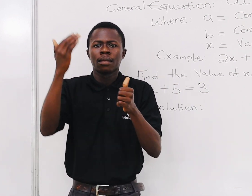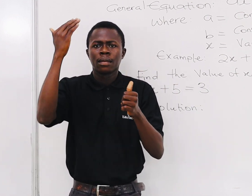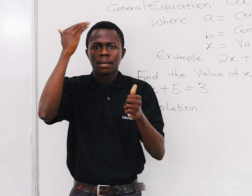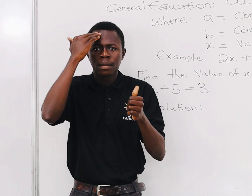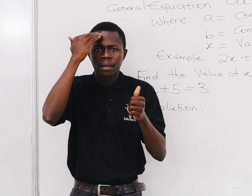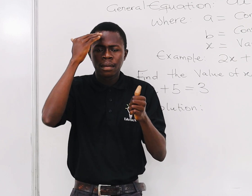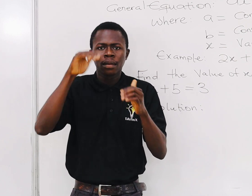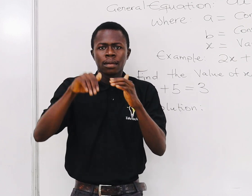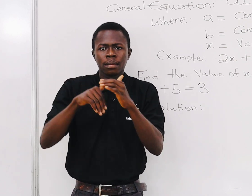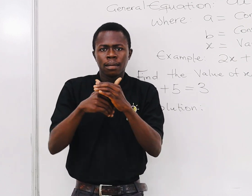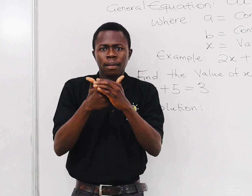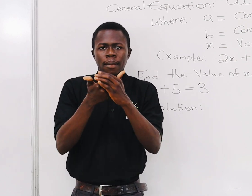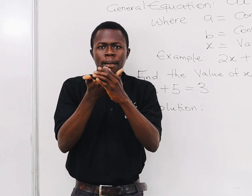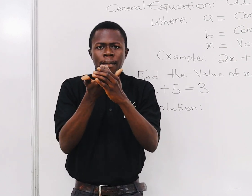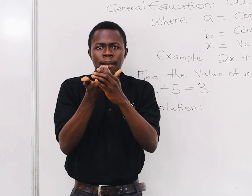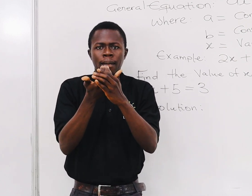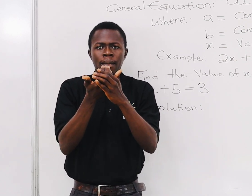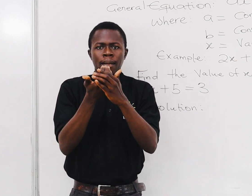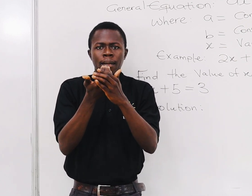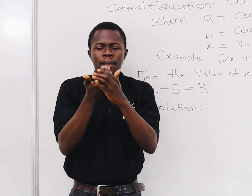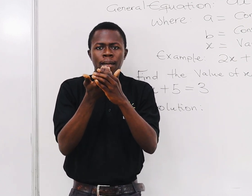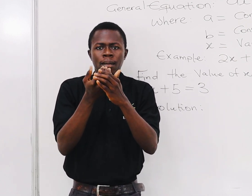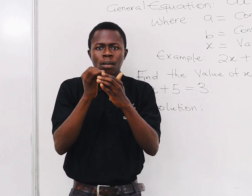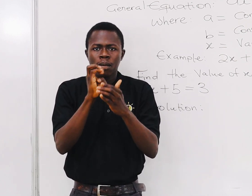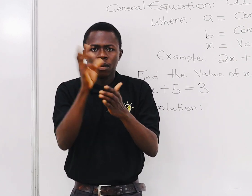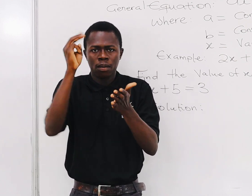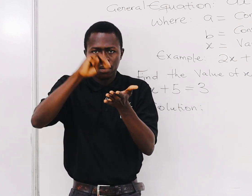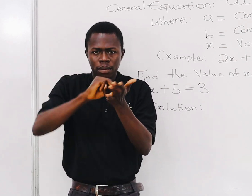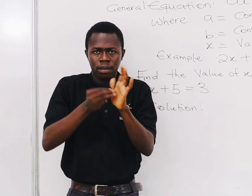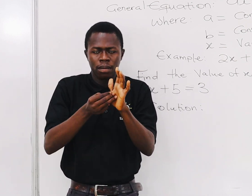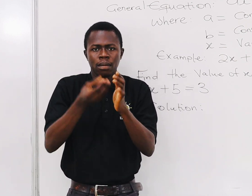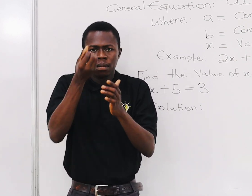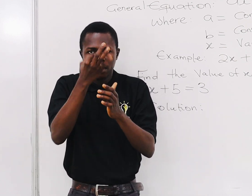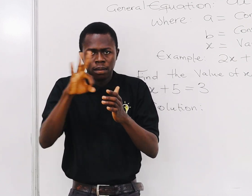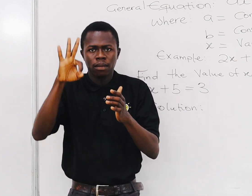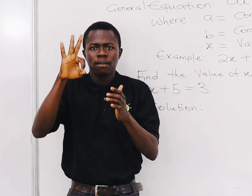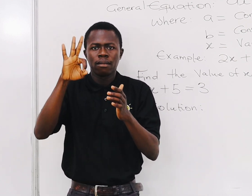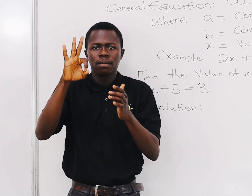of all, define linear equations.